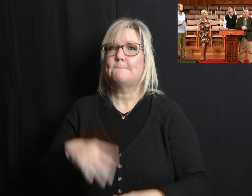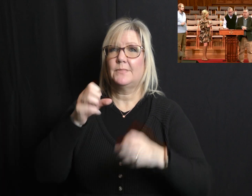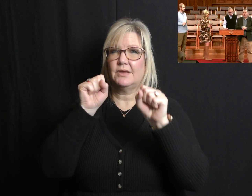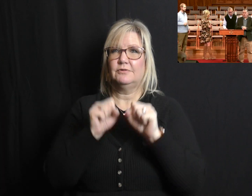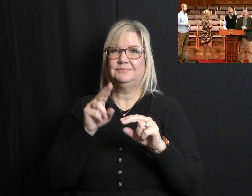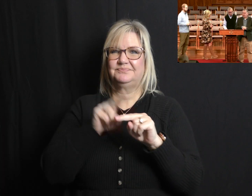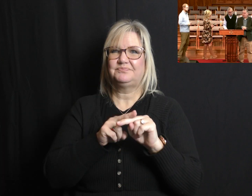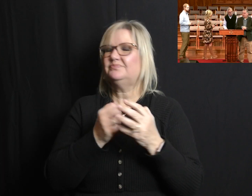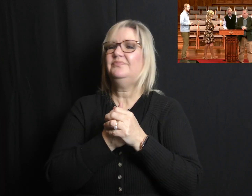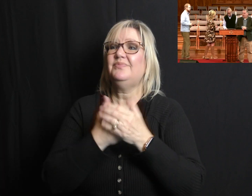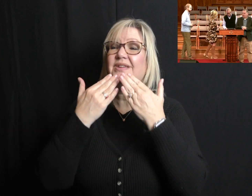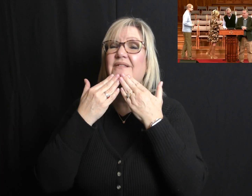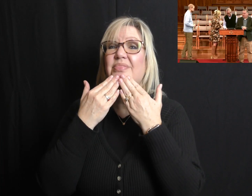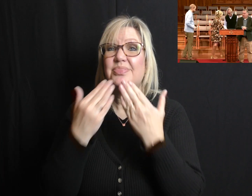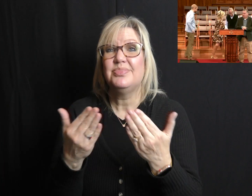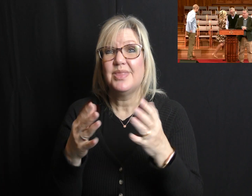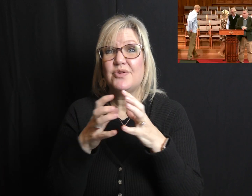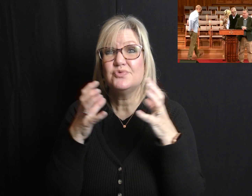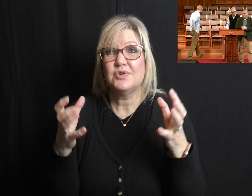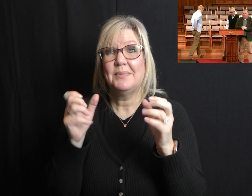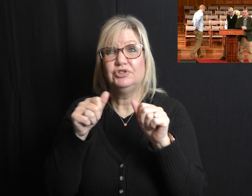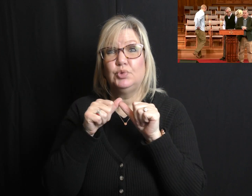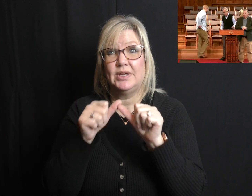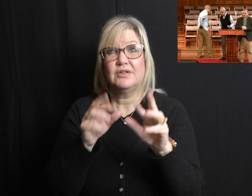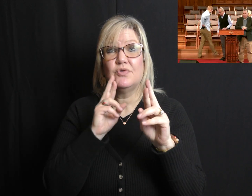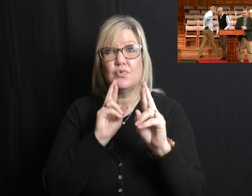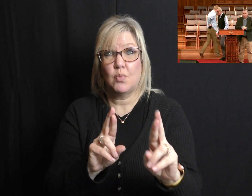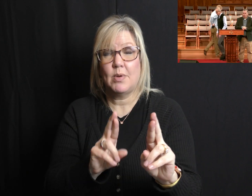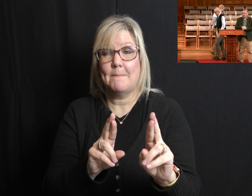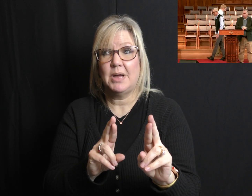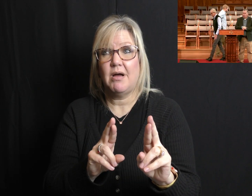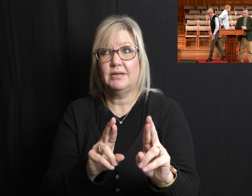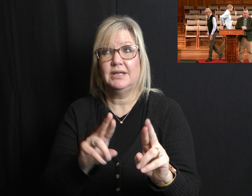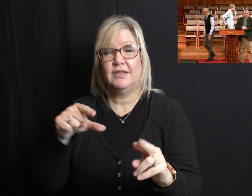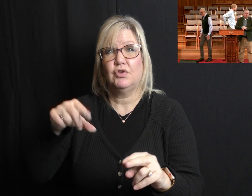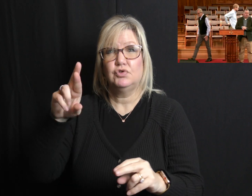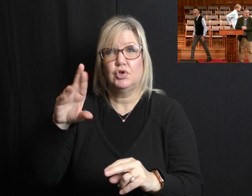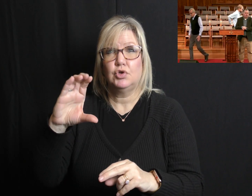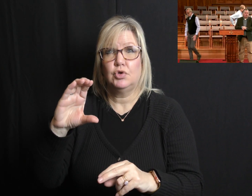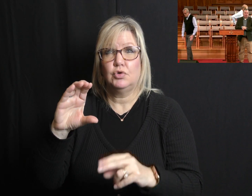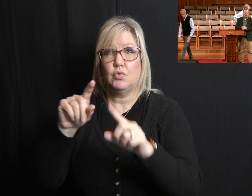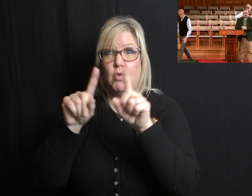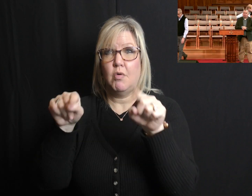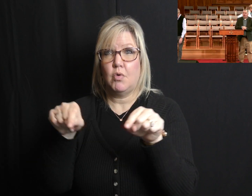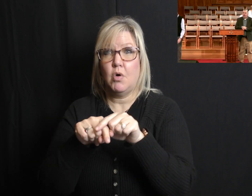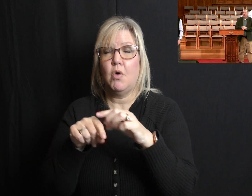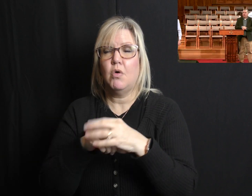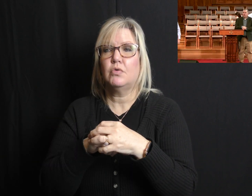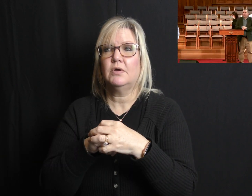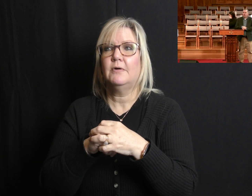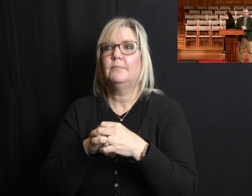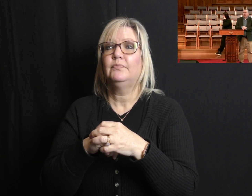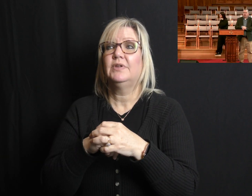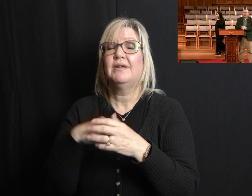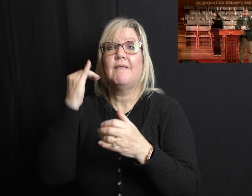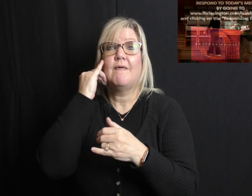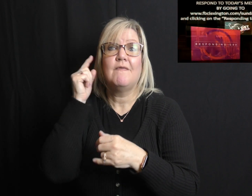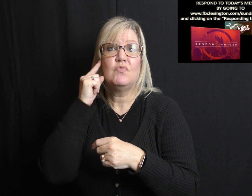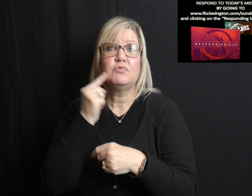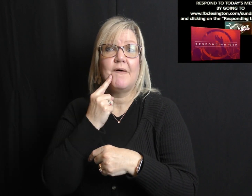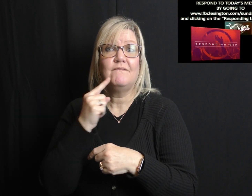Seated this morning, you continue responding to the invitation today right there with the QR code on the back of your pew. We're out there online. You see